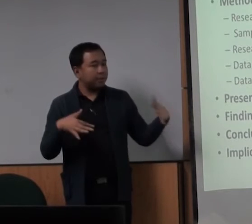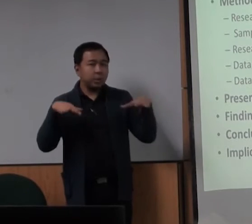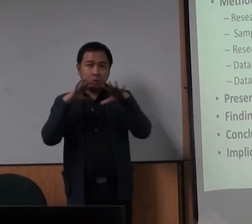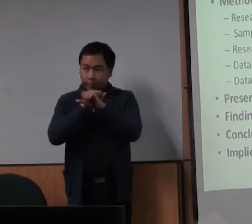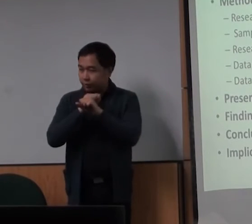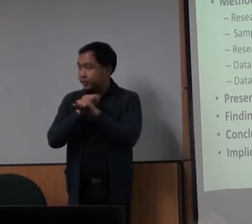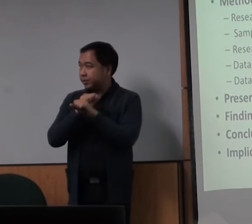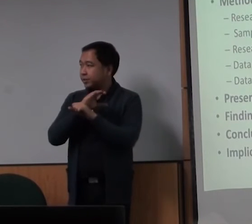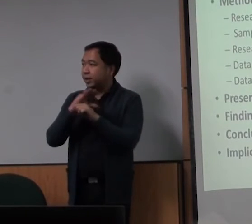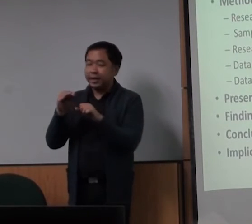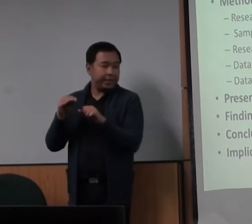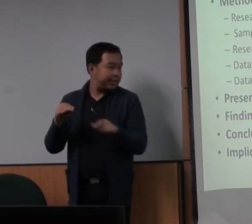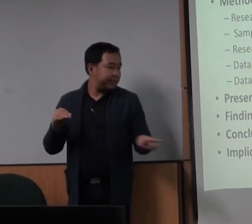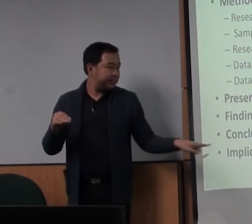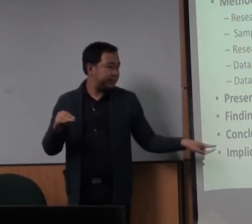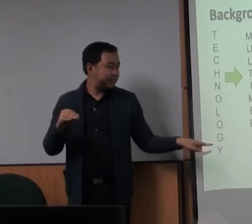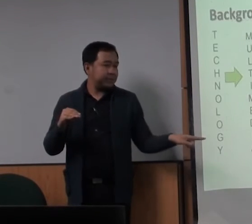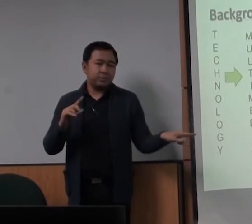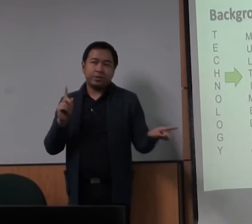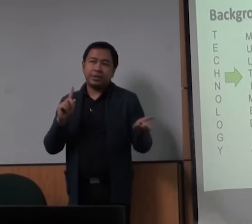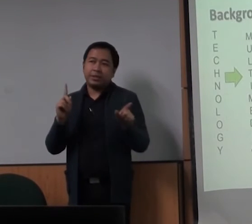and implications.